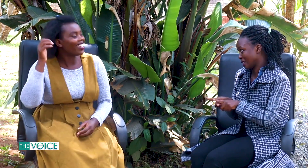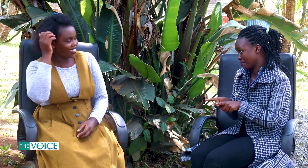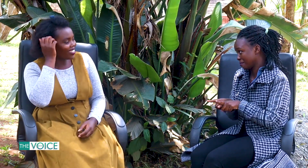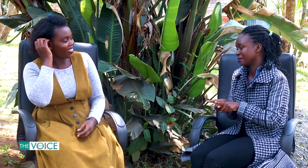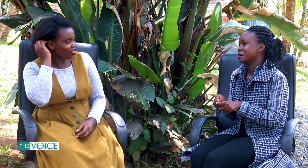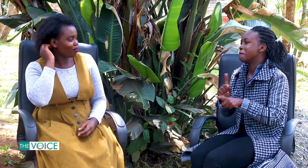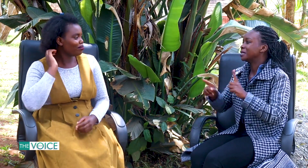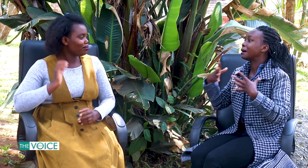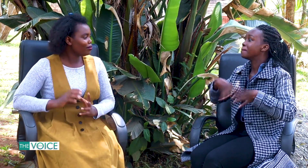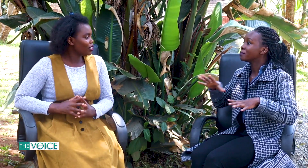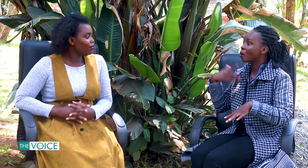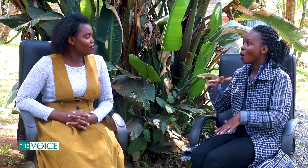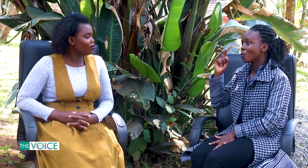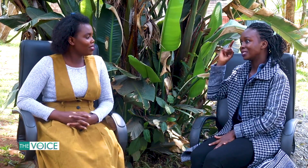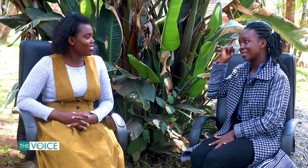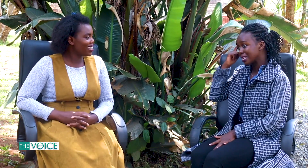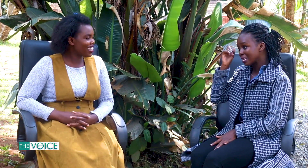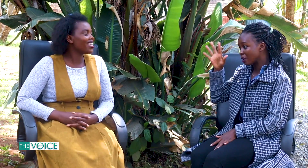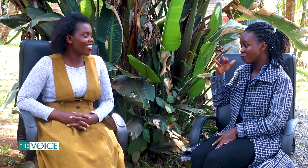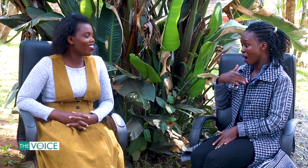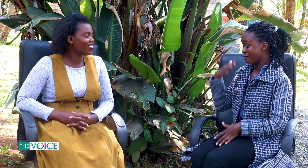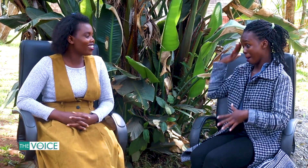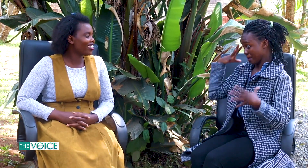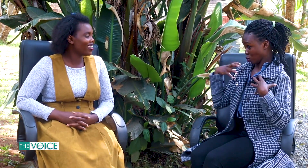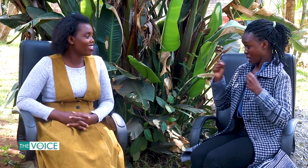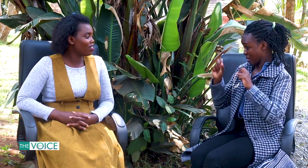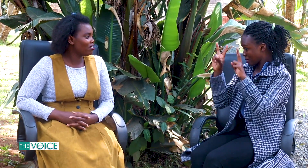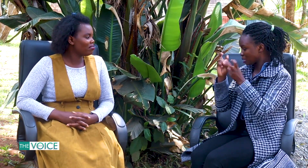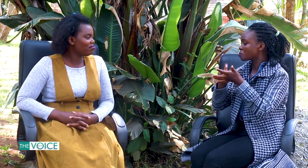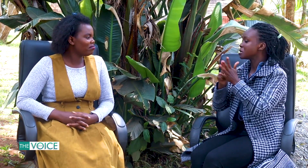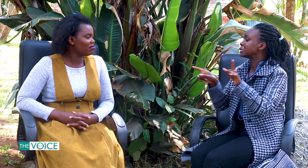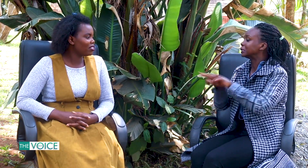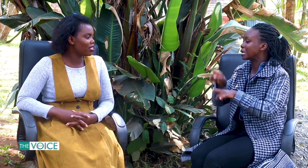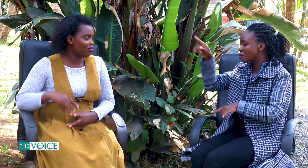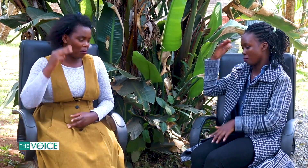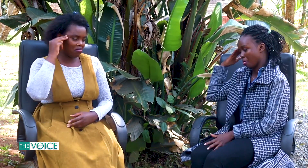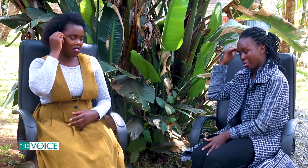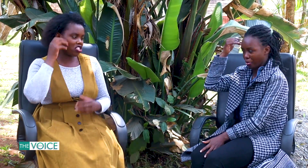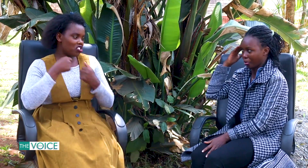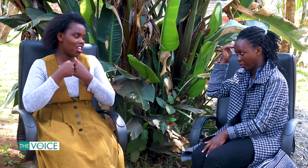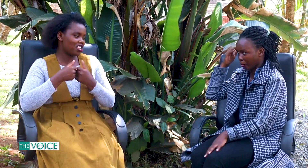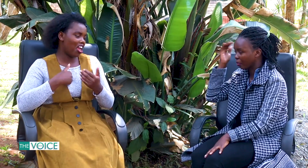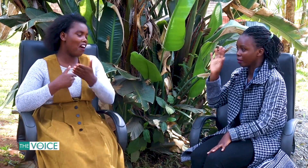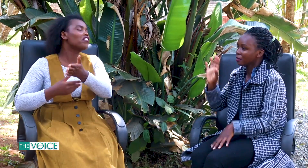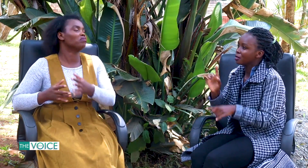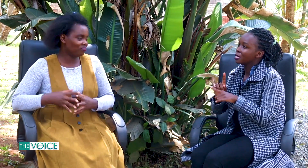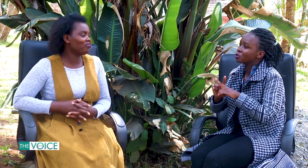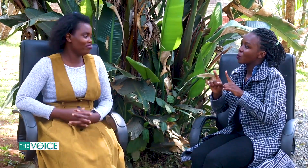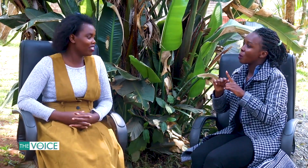because they were having mental issues. You remember, mental challenge and mental health issues, these are